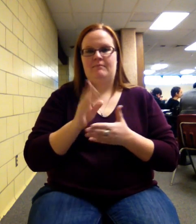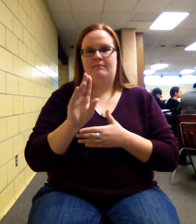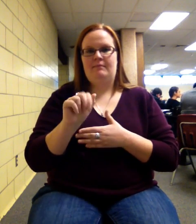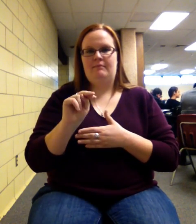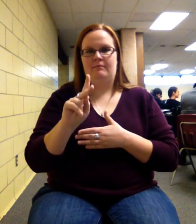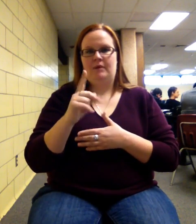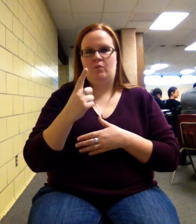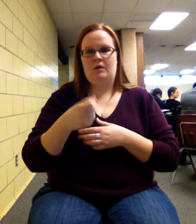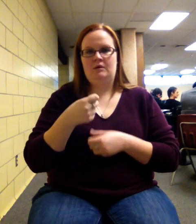year,